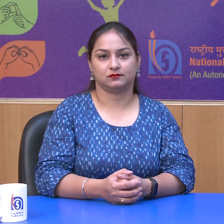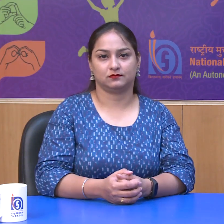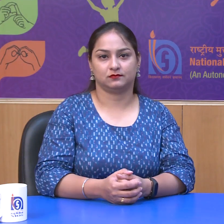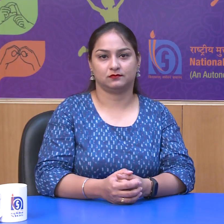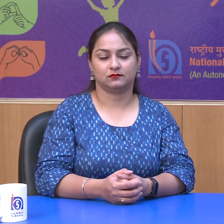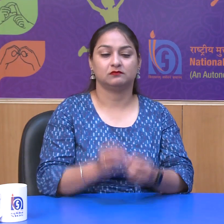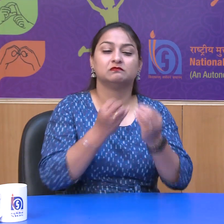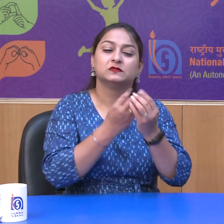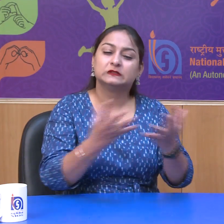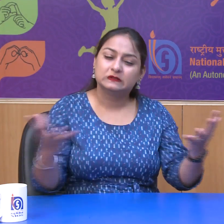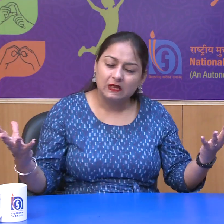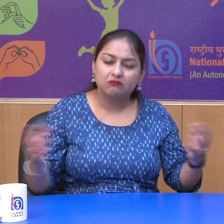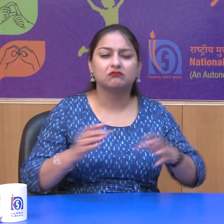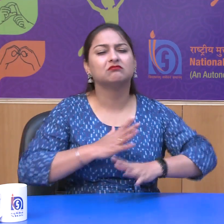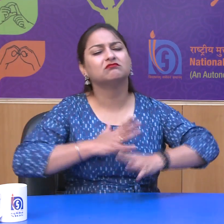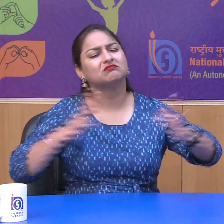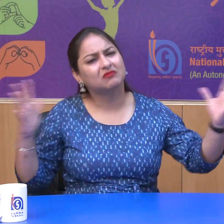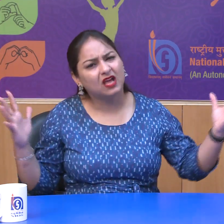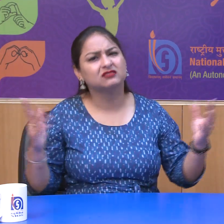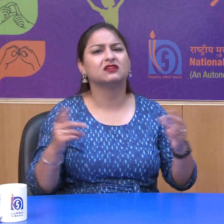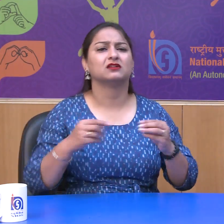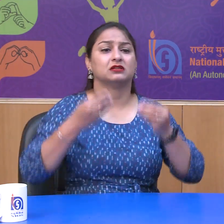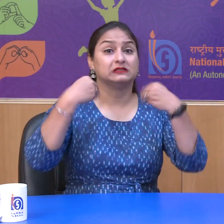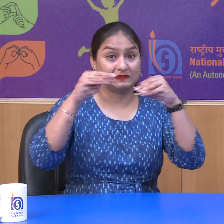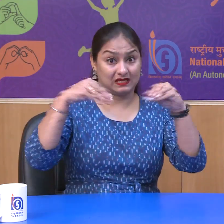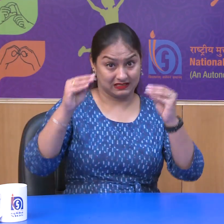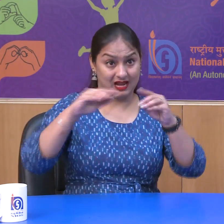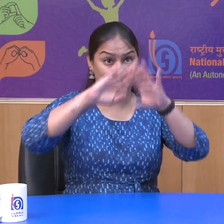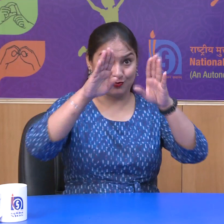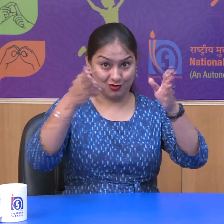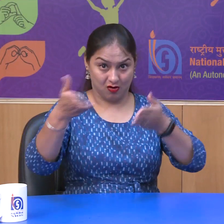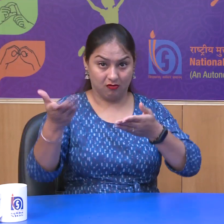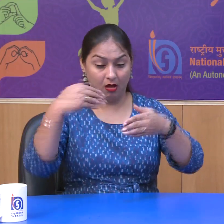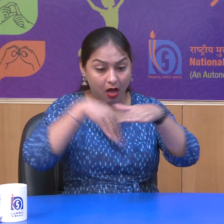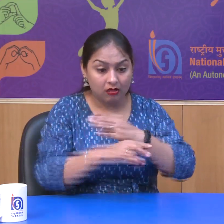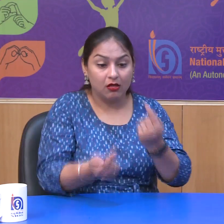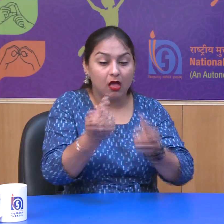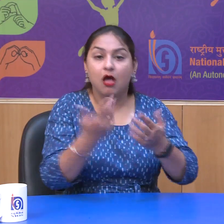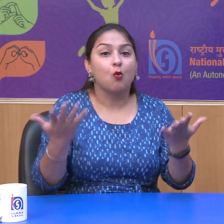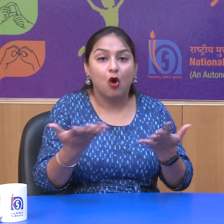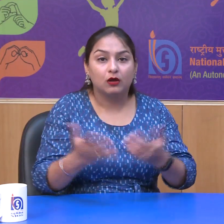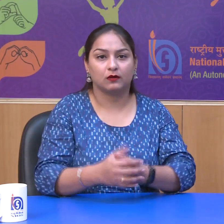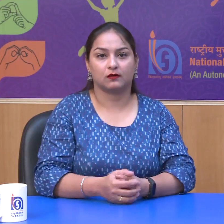Some of the major commercial crops grown in different parts of India are